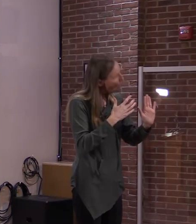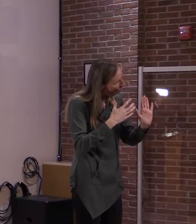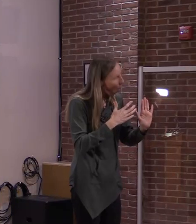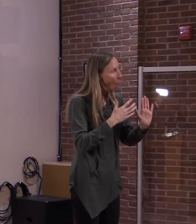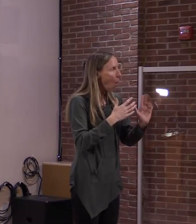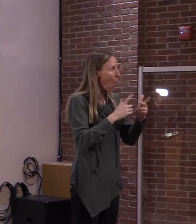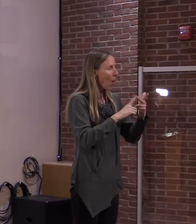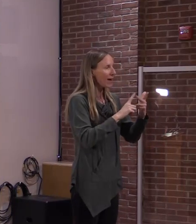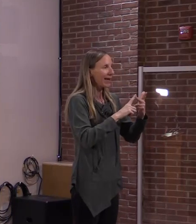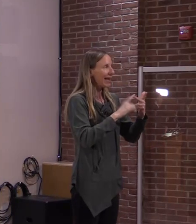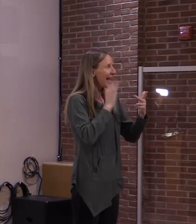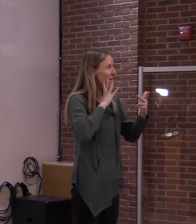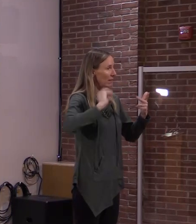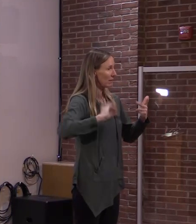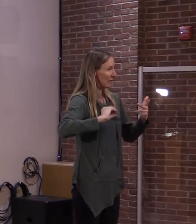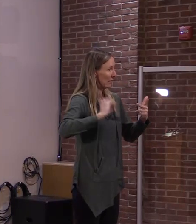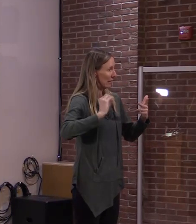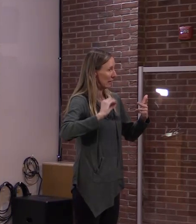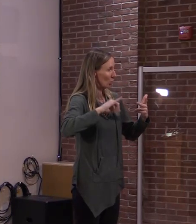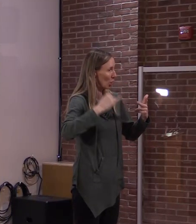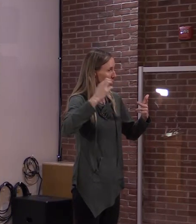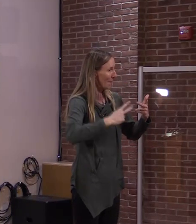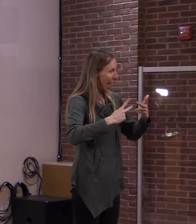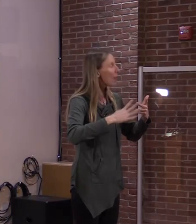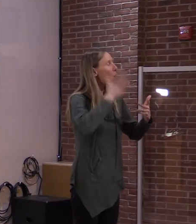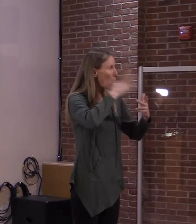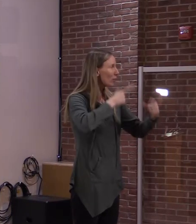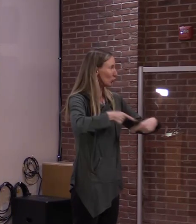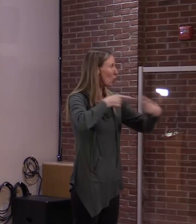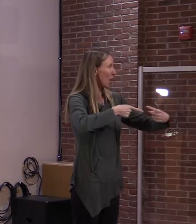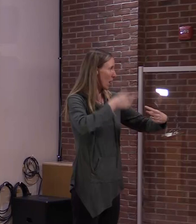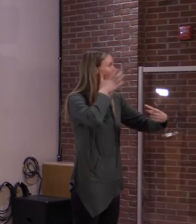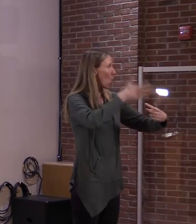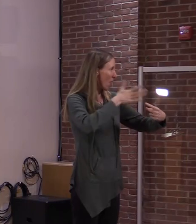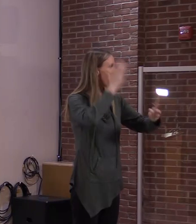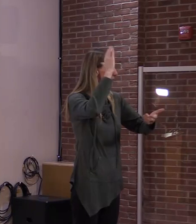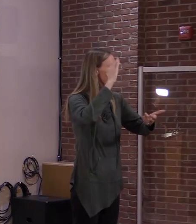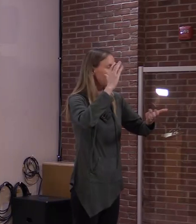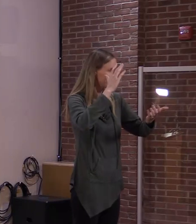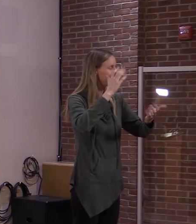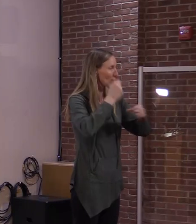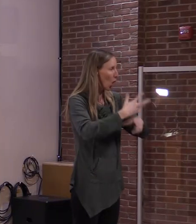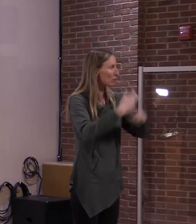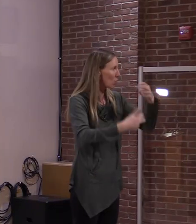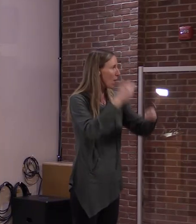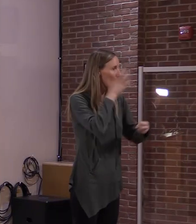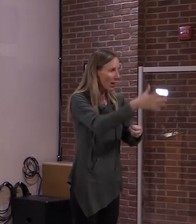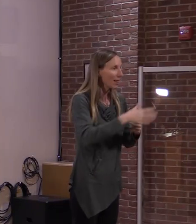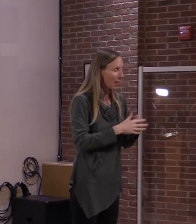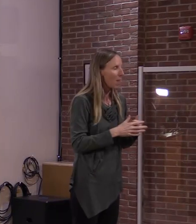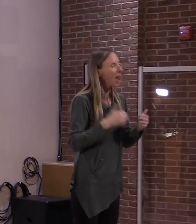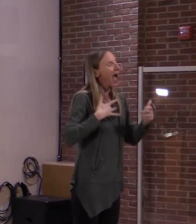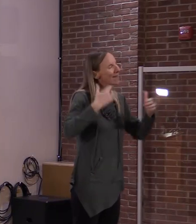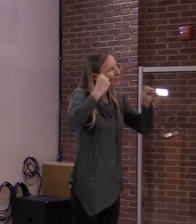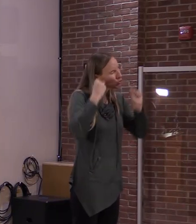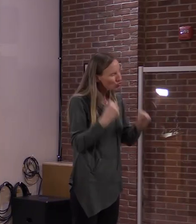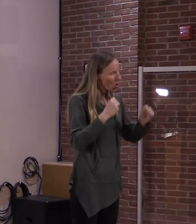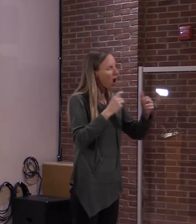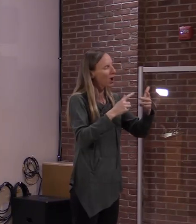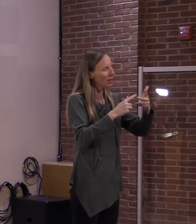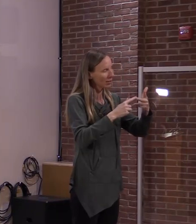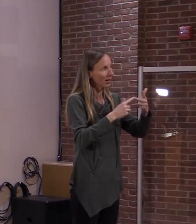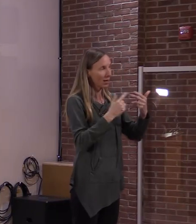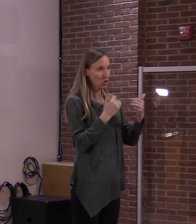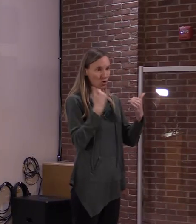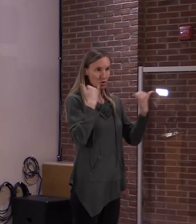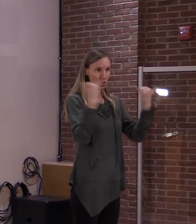we don't see the Johnson & Johnson reinstituted. I believe firmly that it will, based on the call I